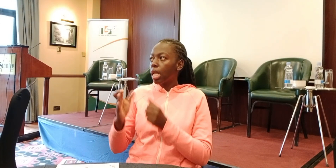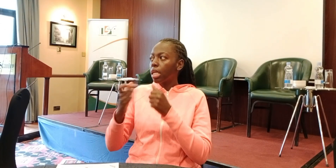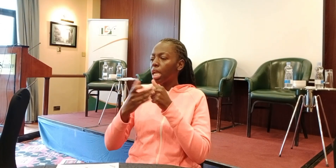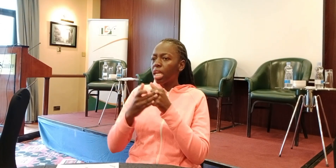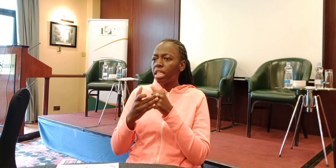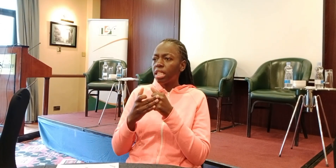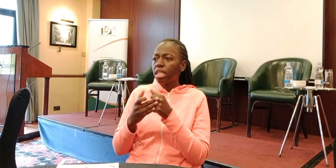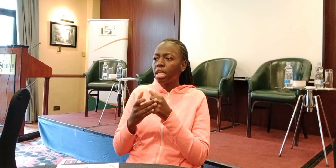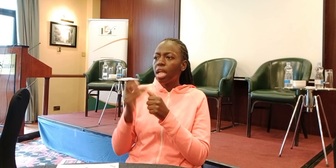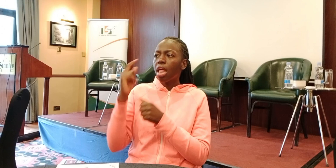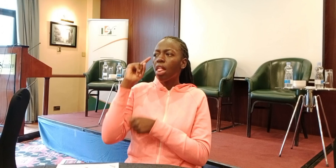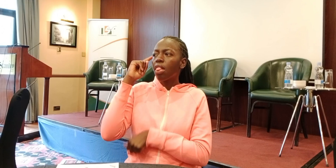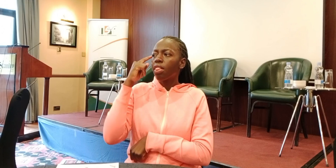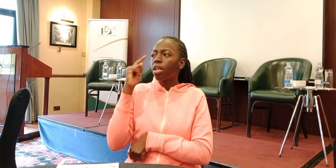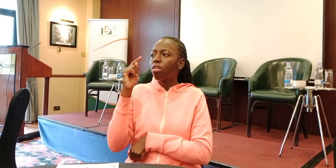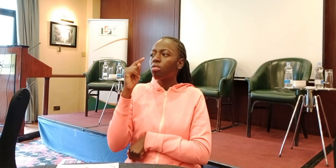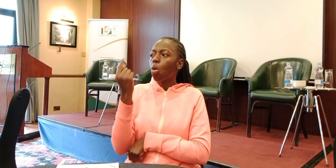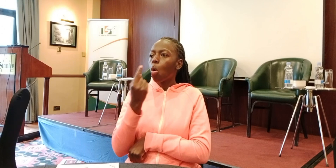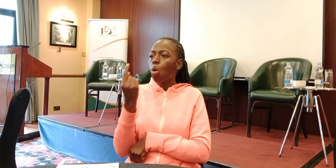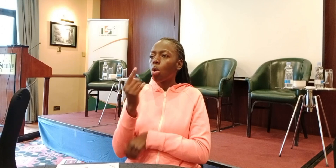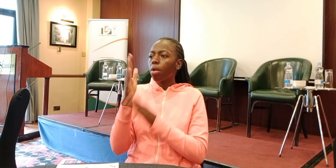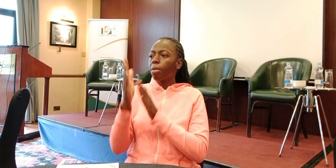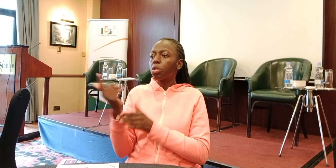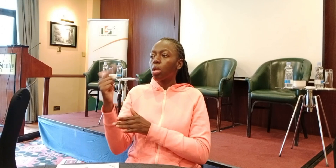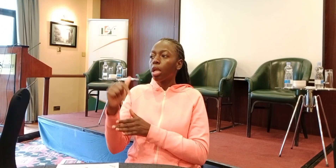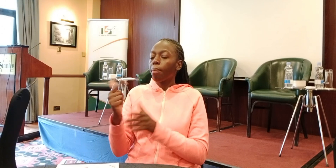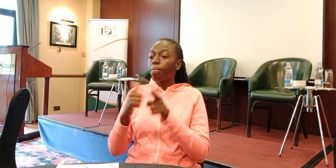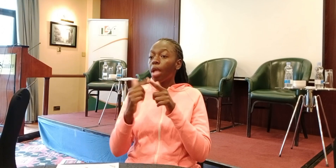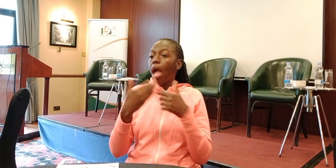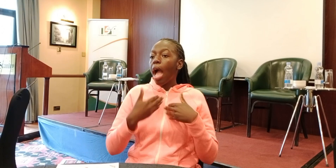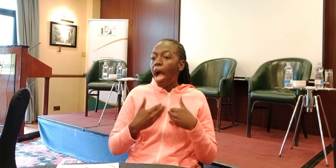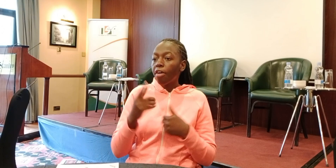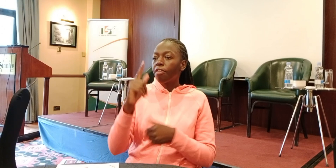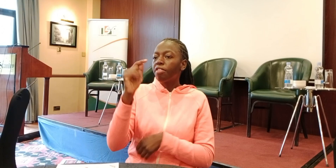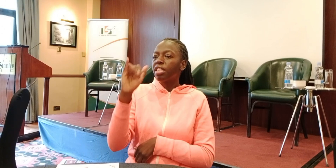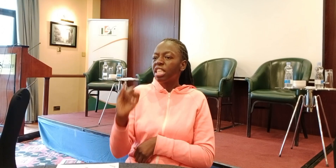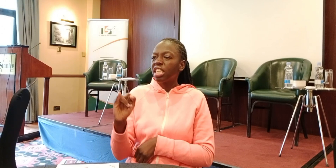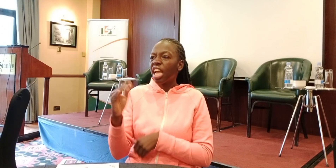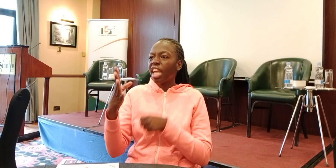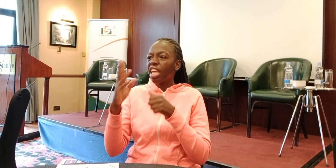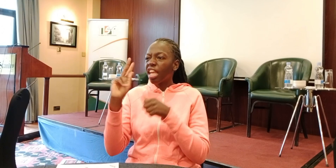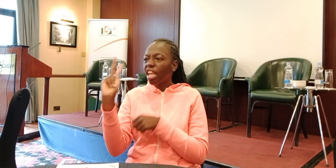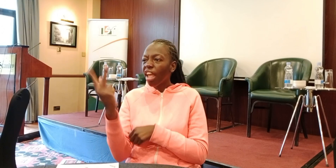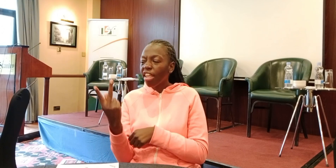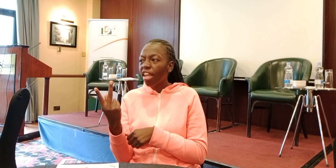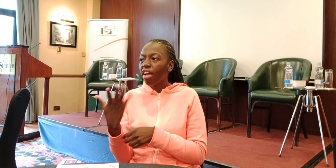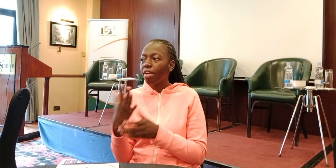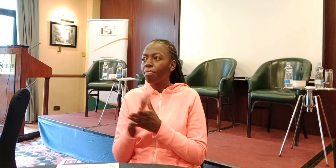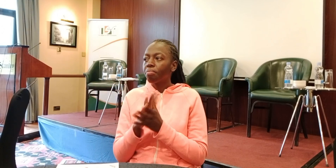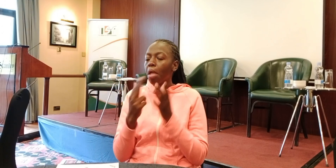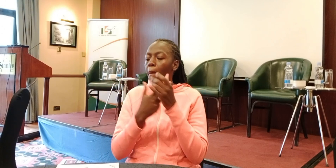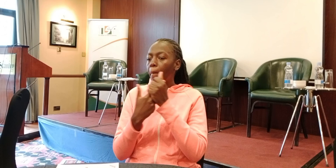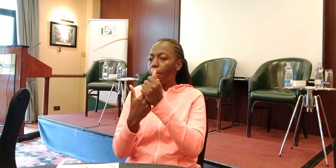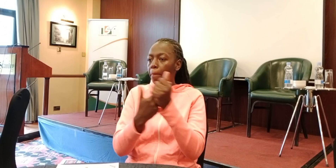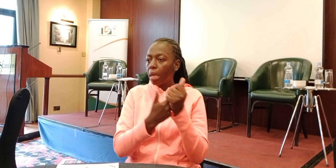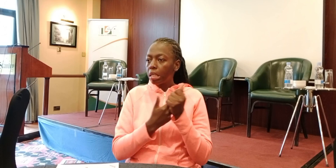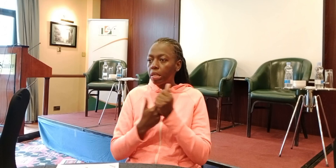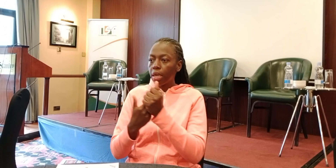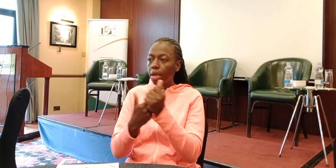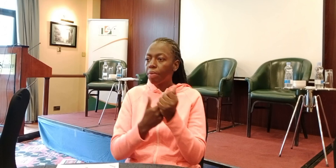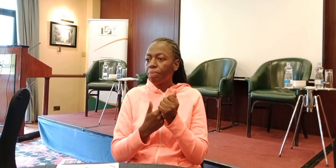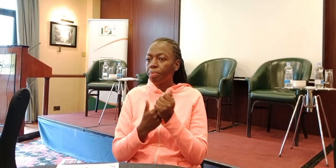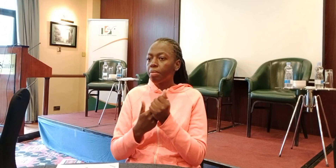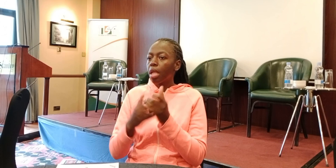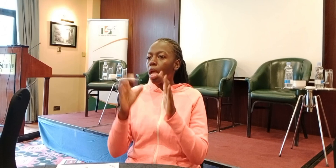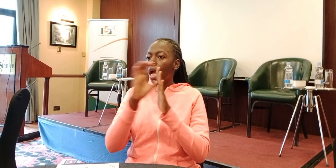only person who came and I didn't see her. We have Tisa Kenya here, who have been our long-standing partners.